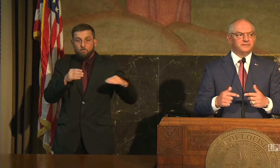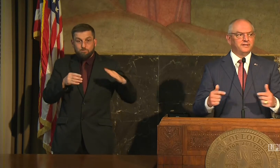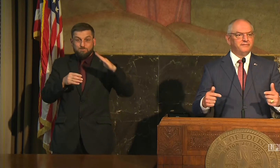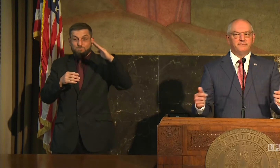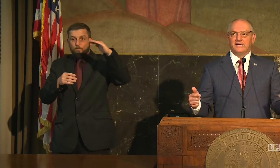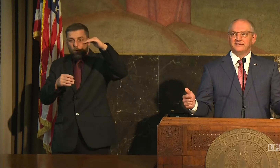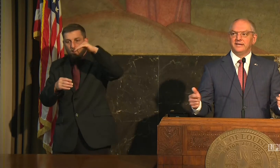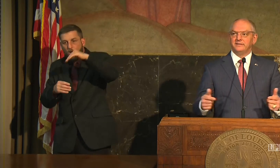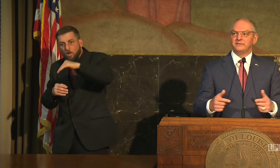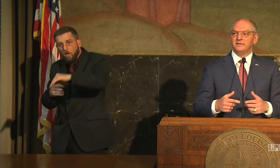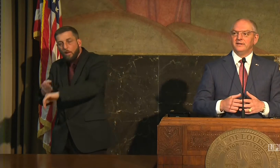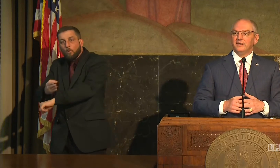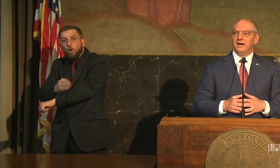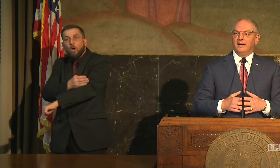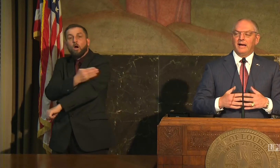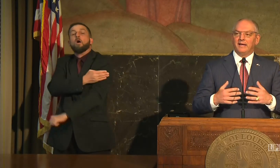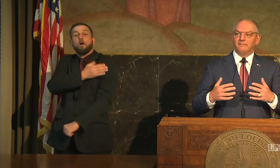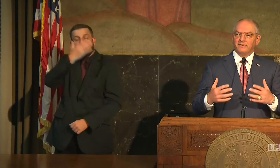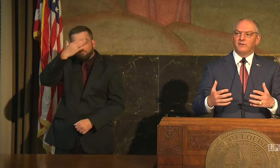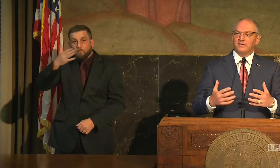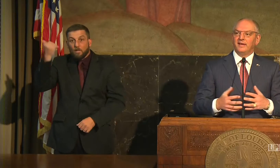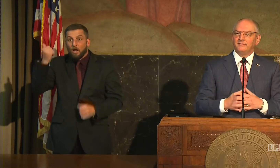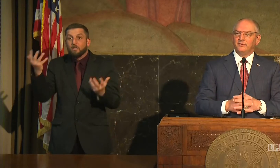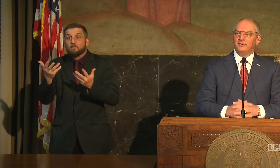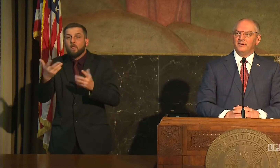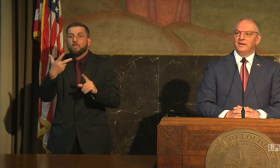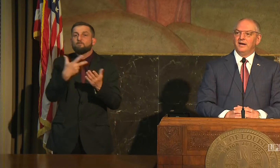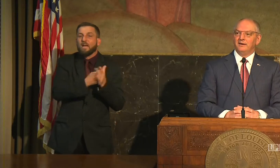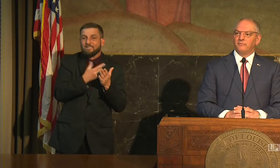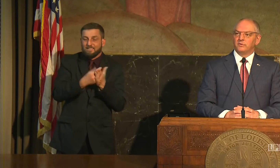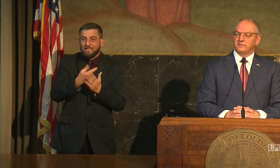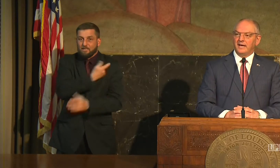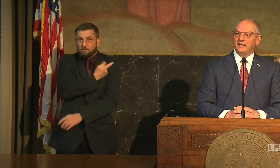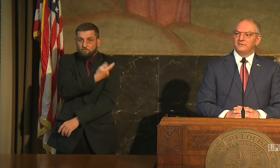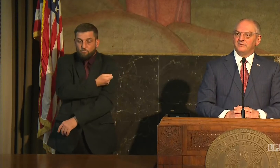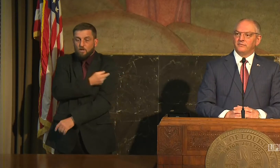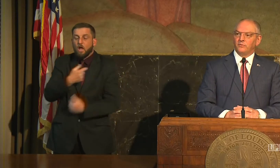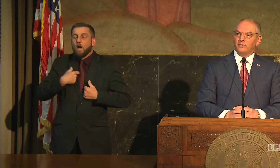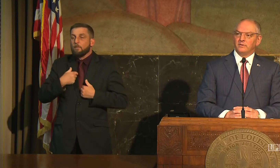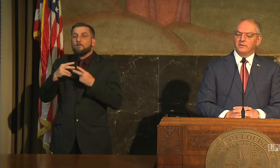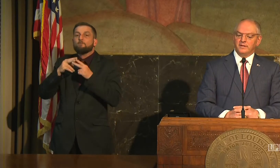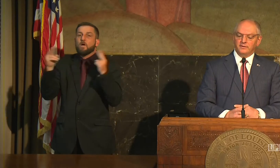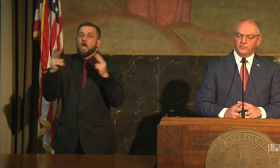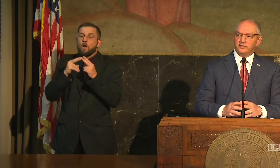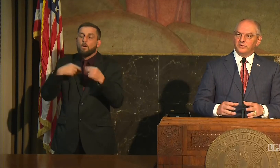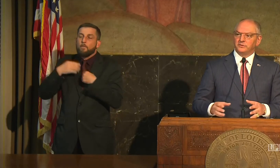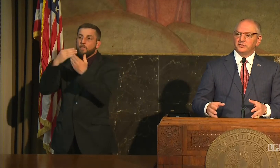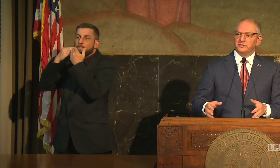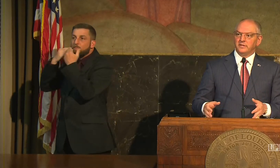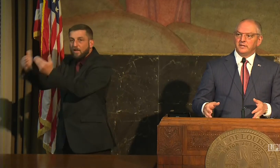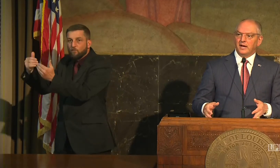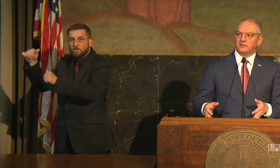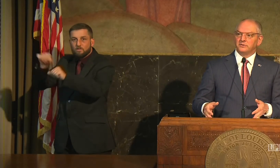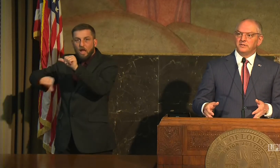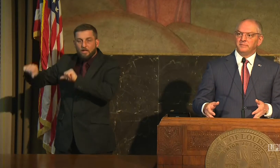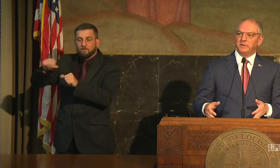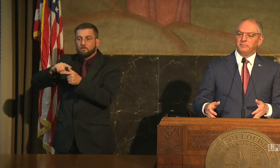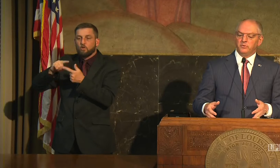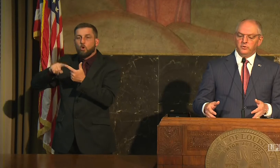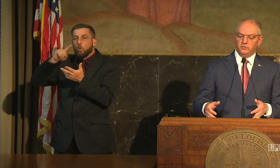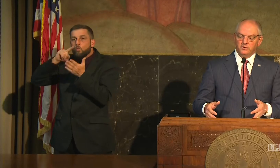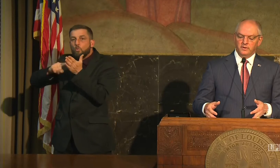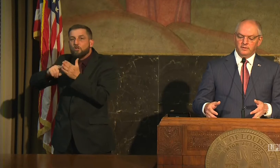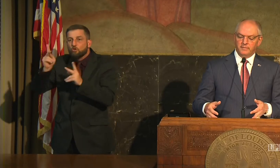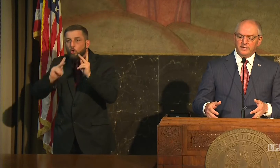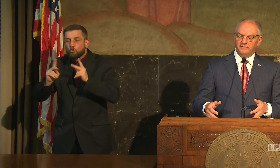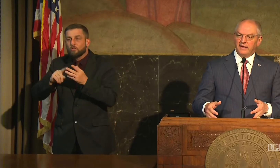is because of the vaccines, I am very thankful for science and for the researchers and the doctors and the